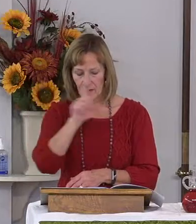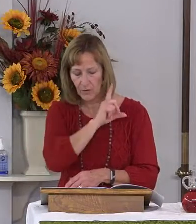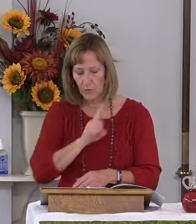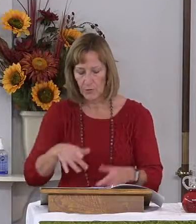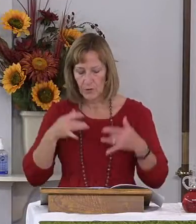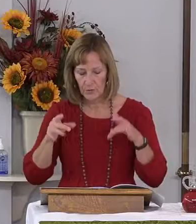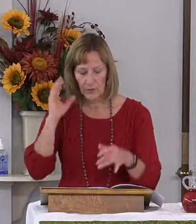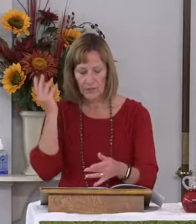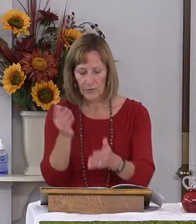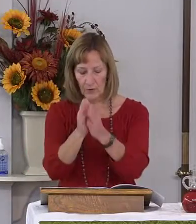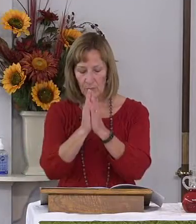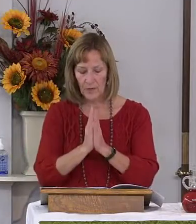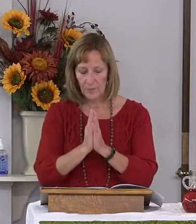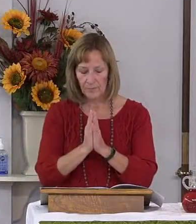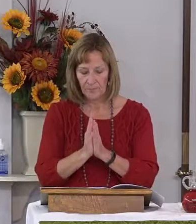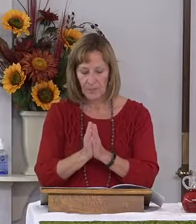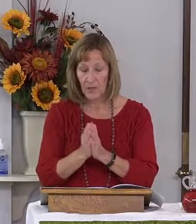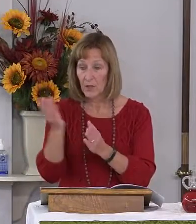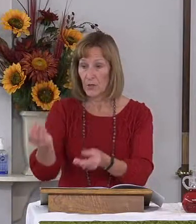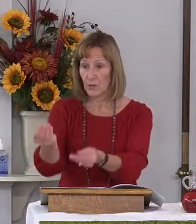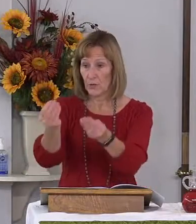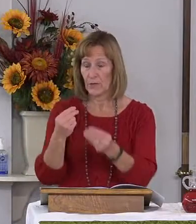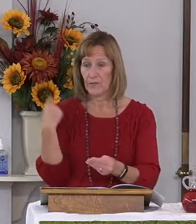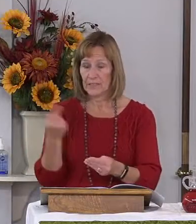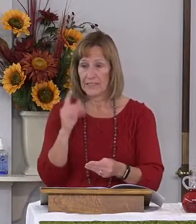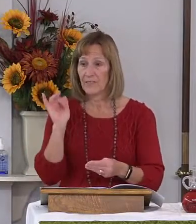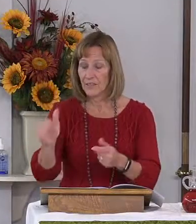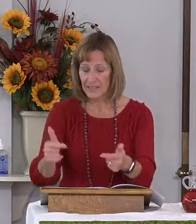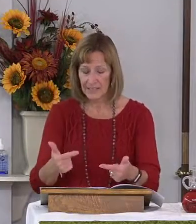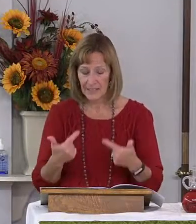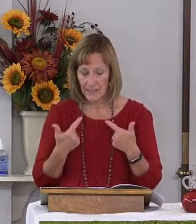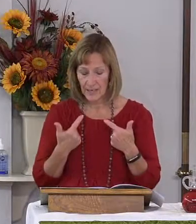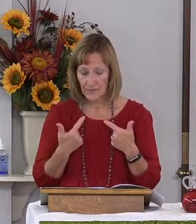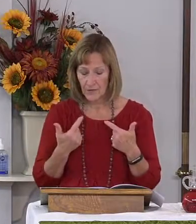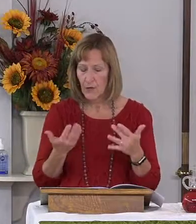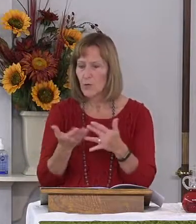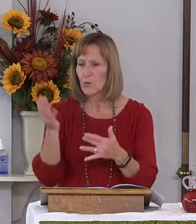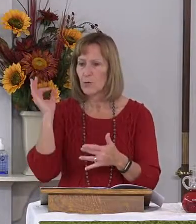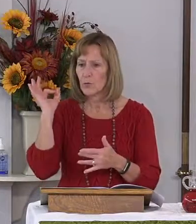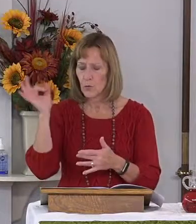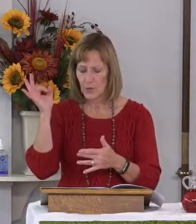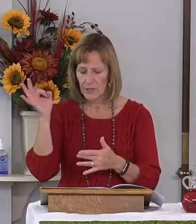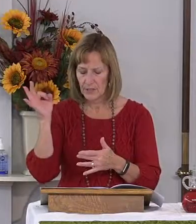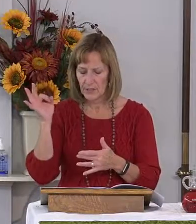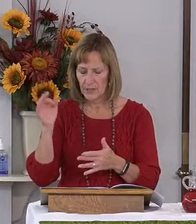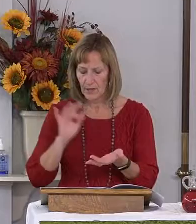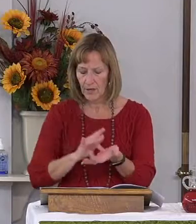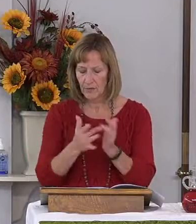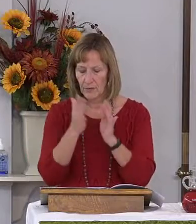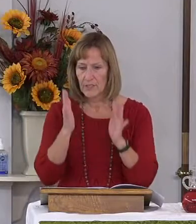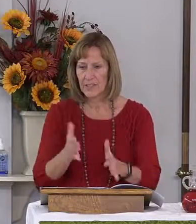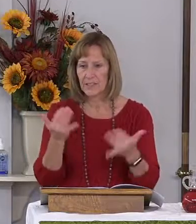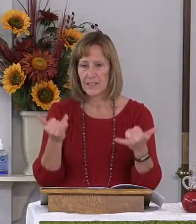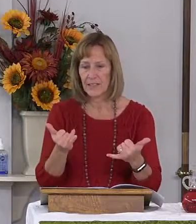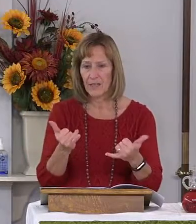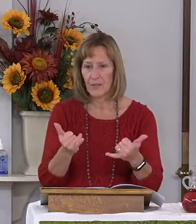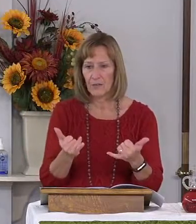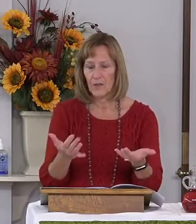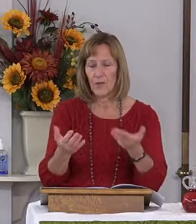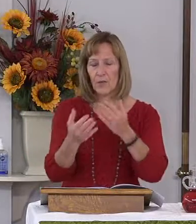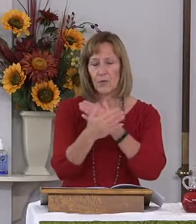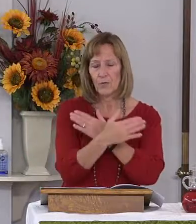prayer. You grant us everlasting life. Through the witness of your saints who now rest in the